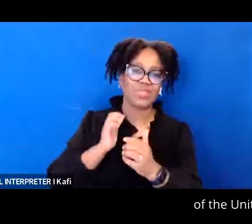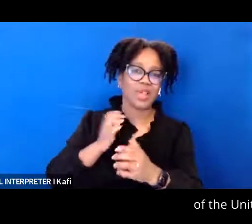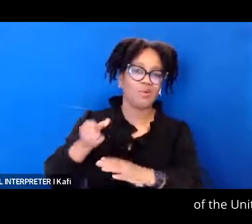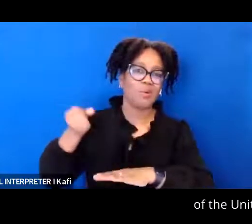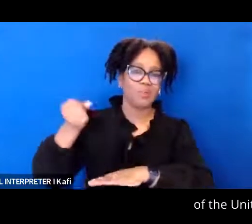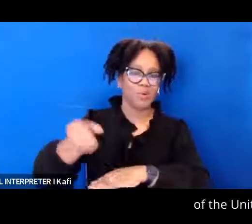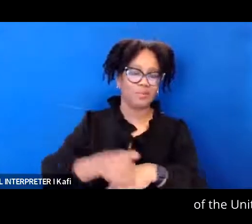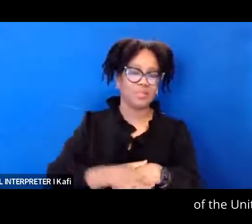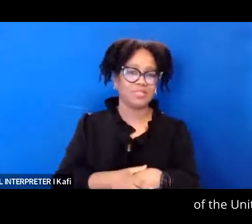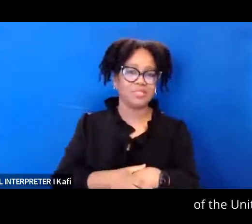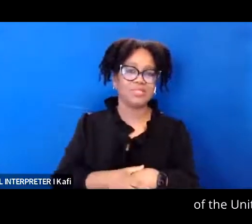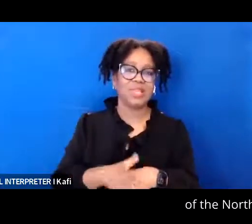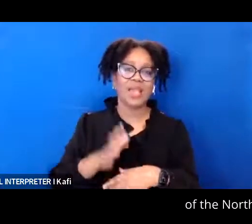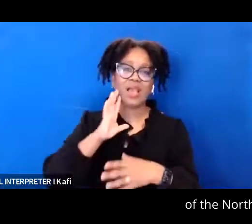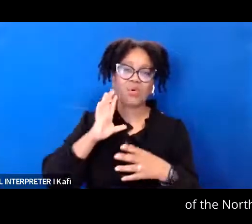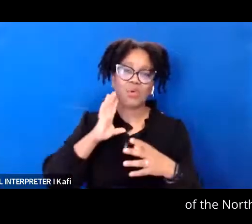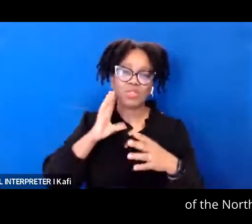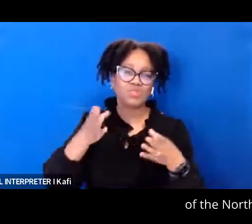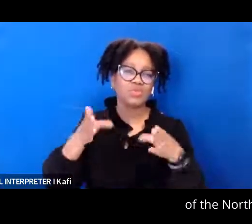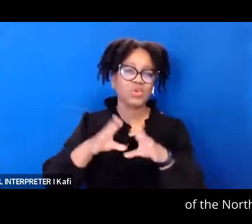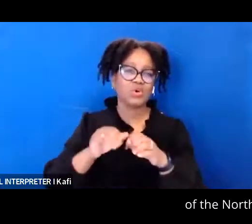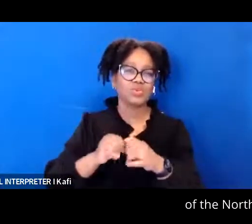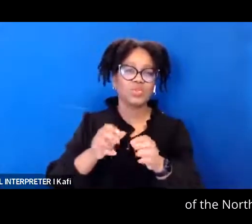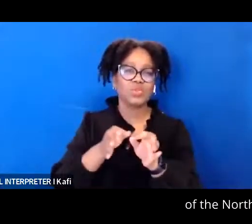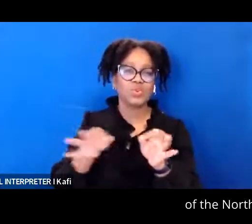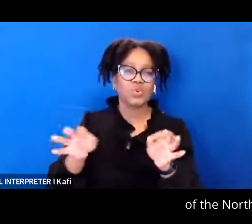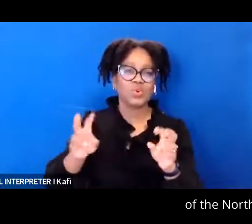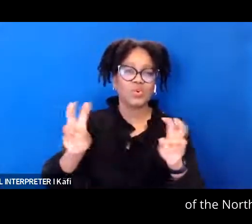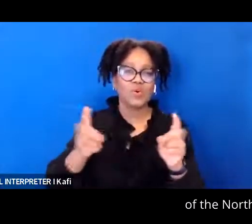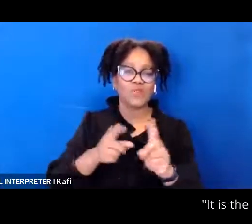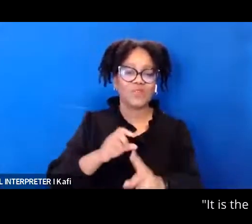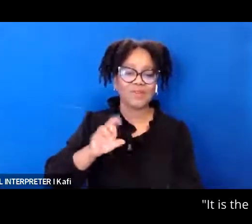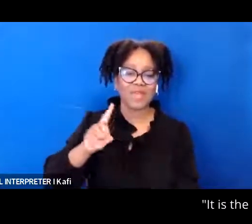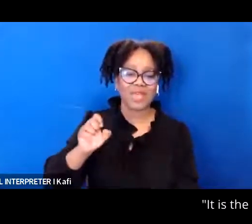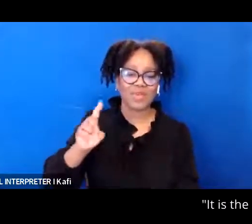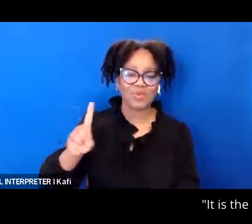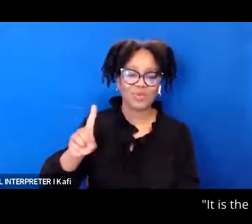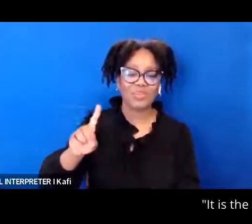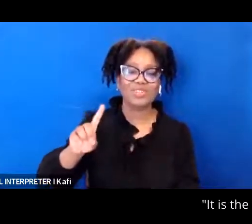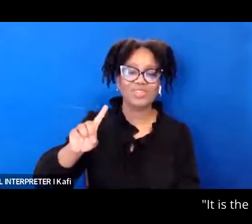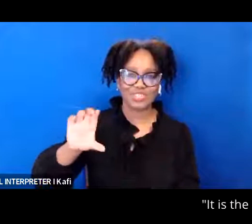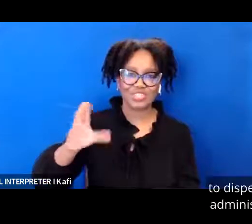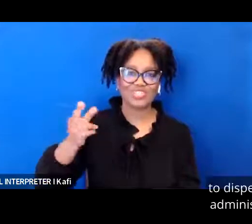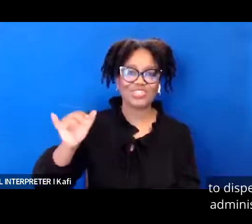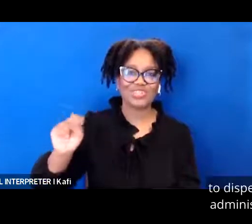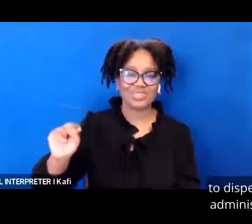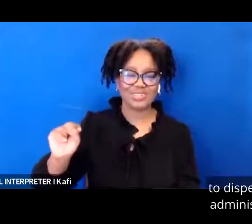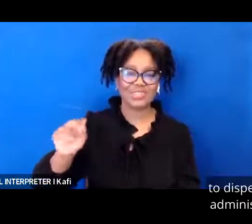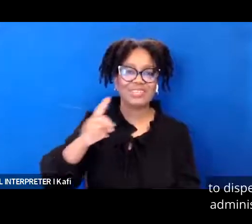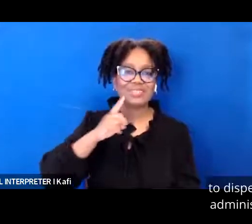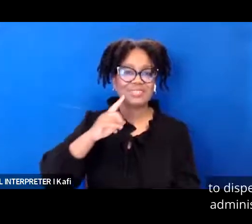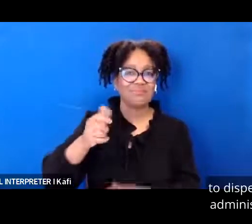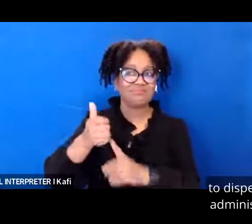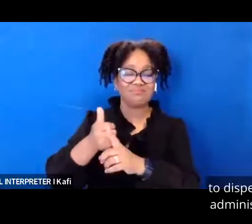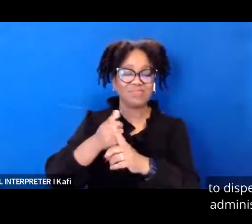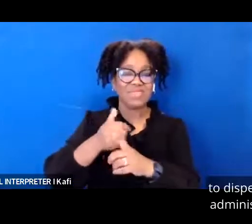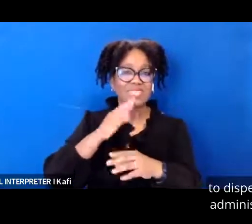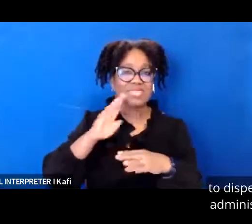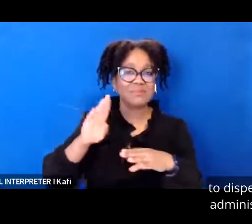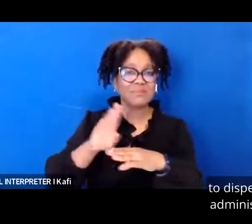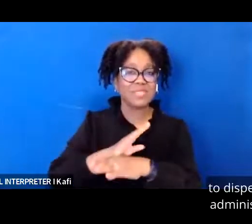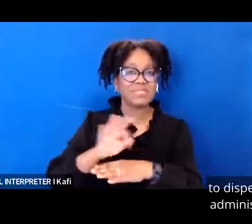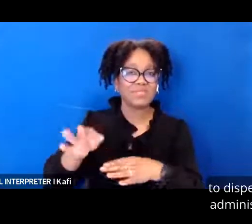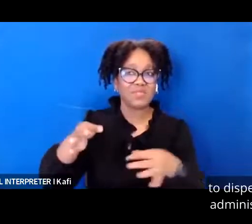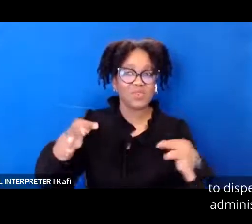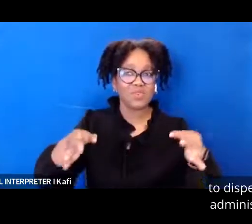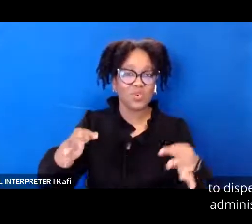the united states district court of the northern district of california it is the business of the courts to discuss dispense justice